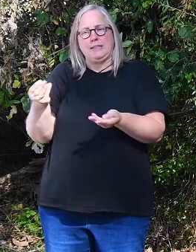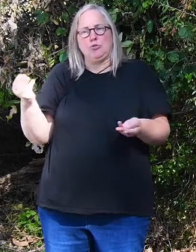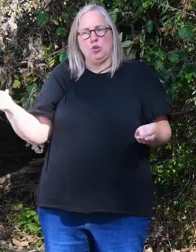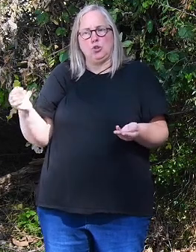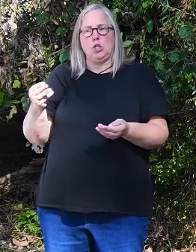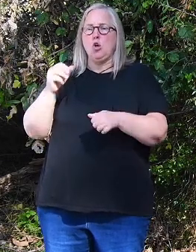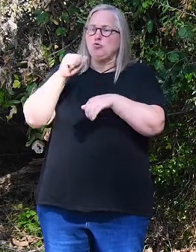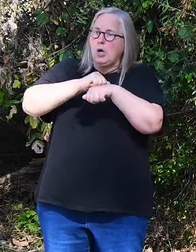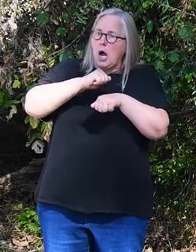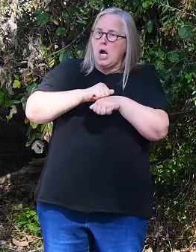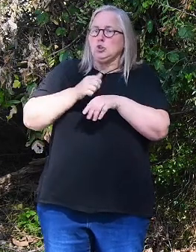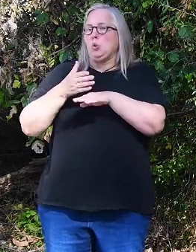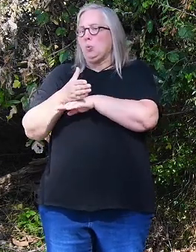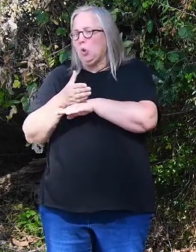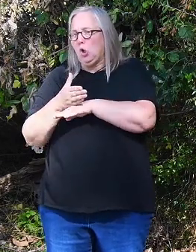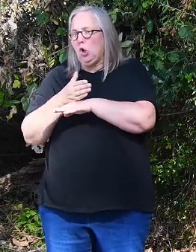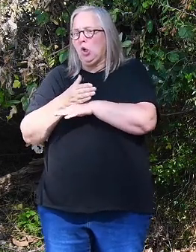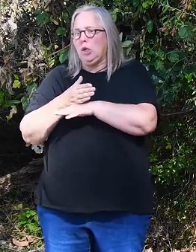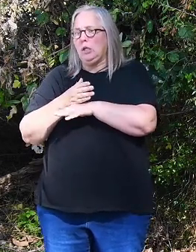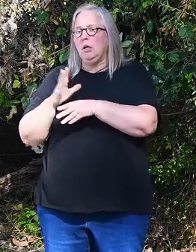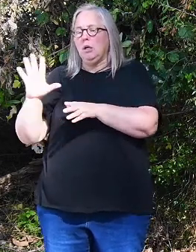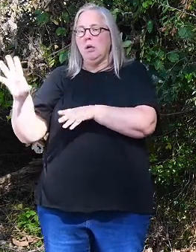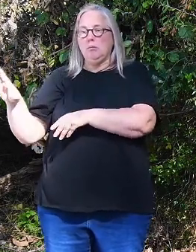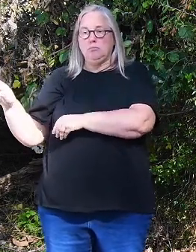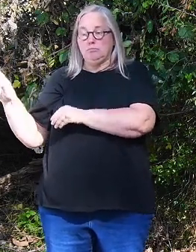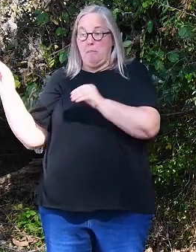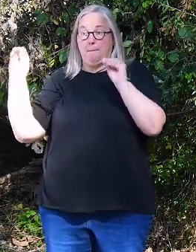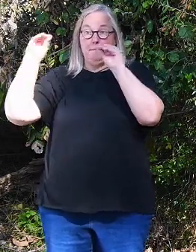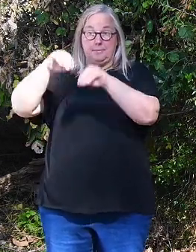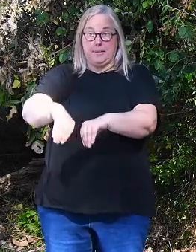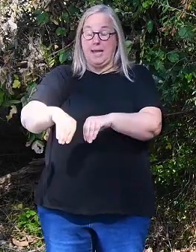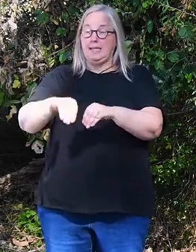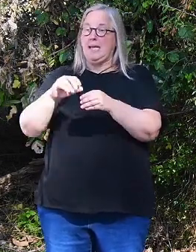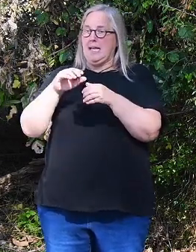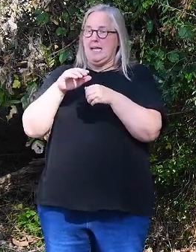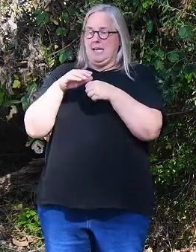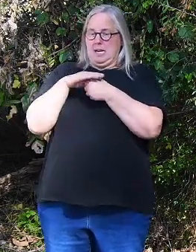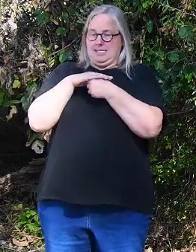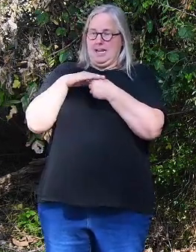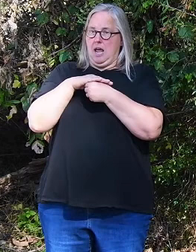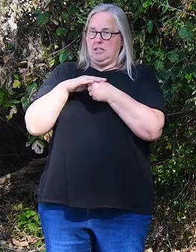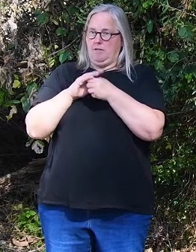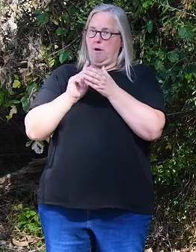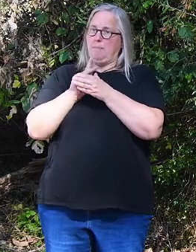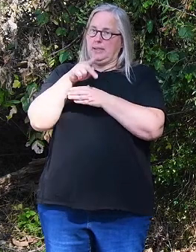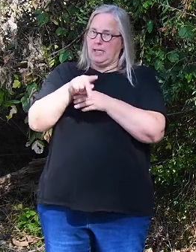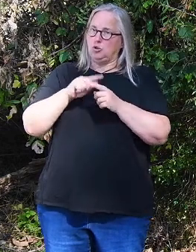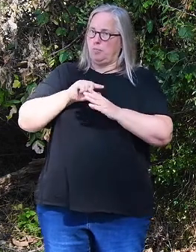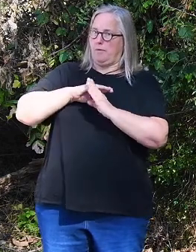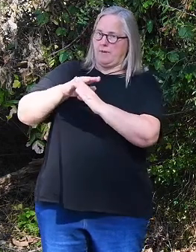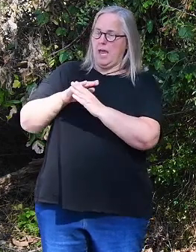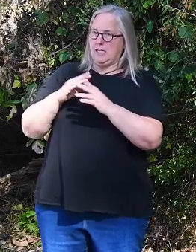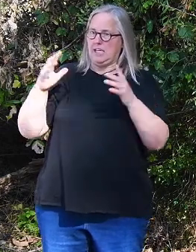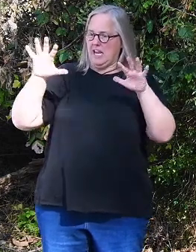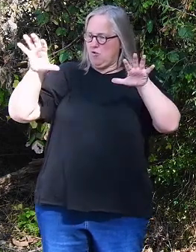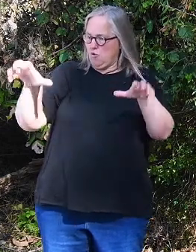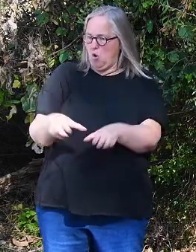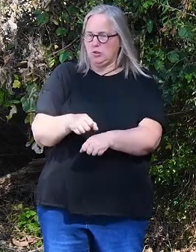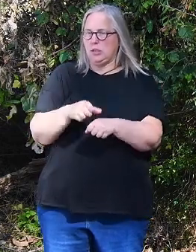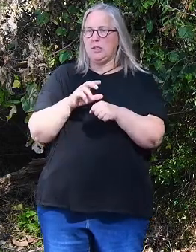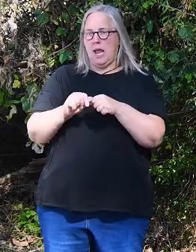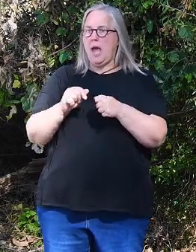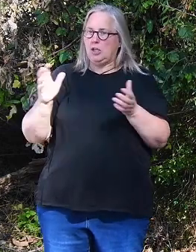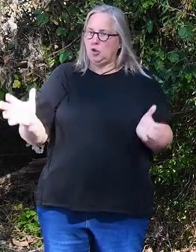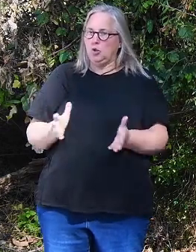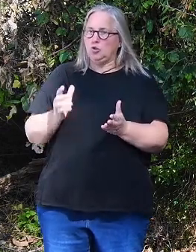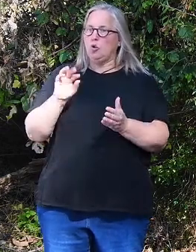wood, introduces native plants to prevent erosion and encourage wildlife, and plant new